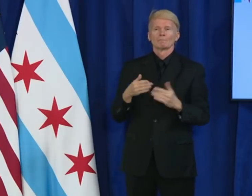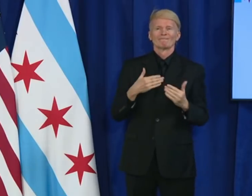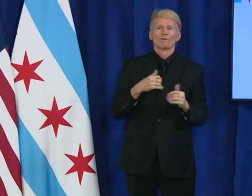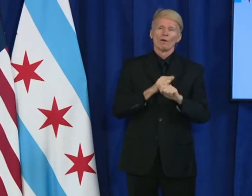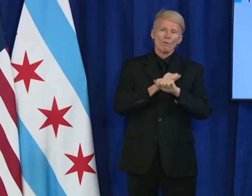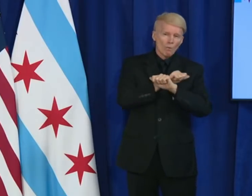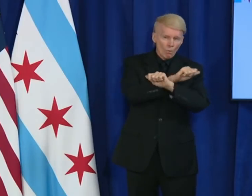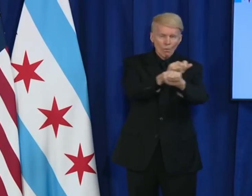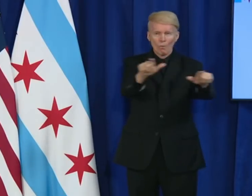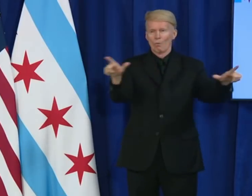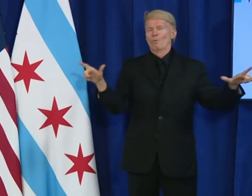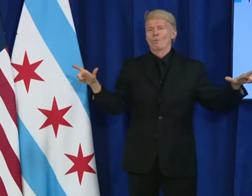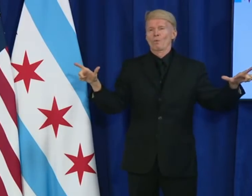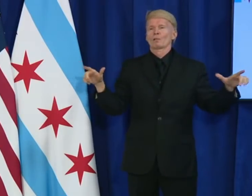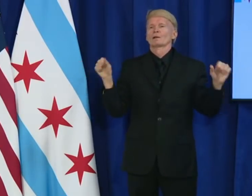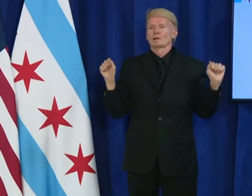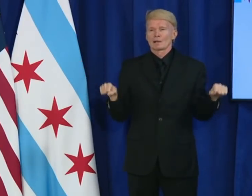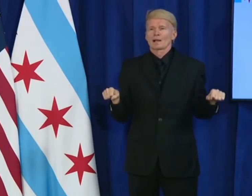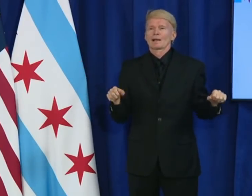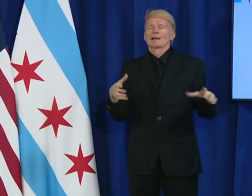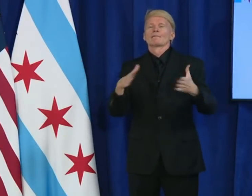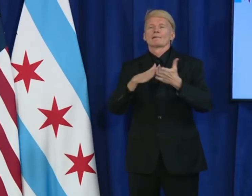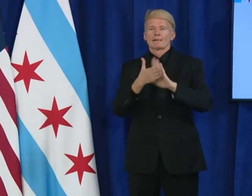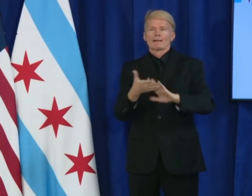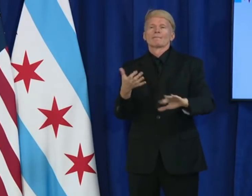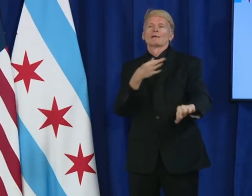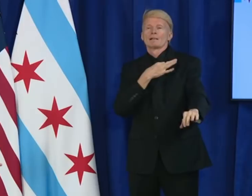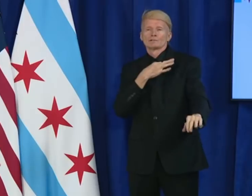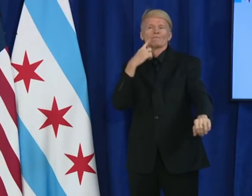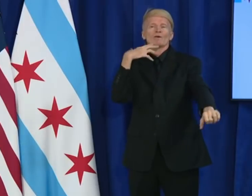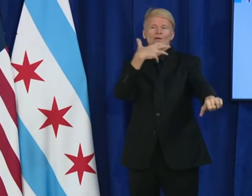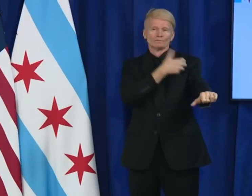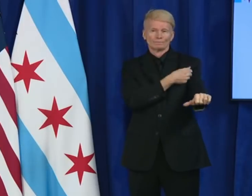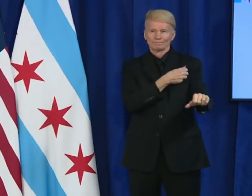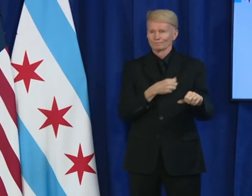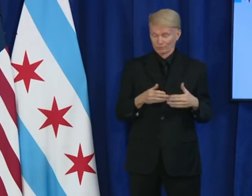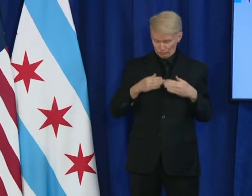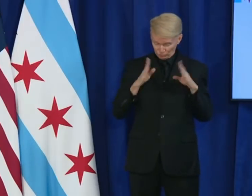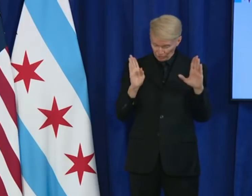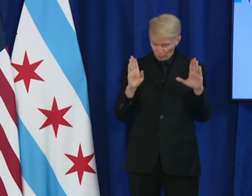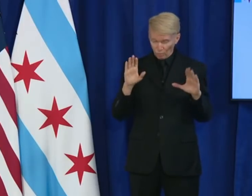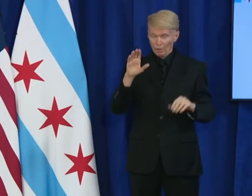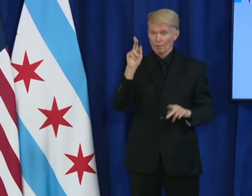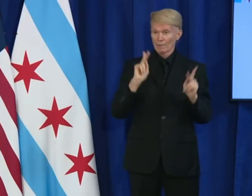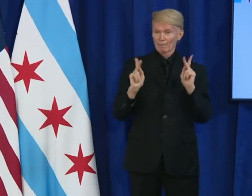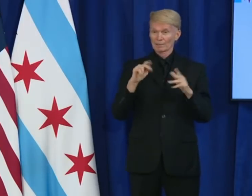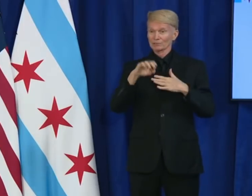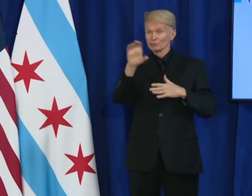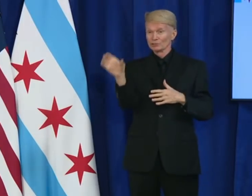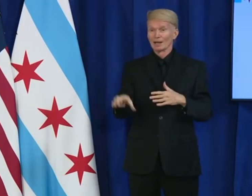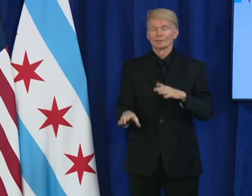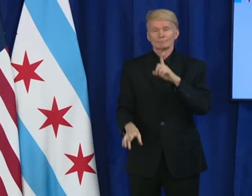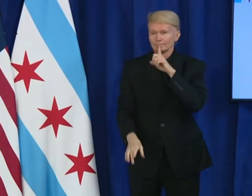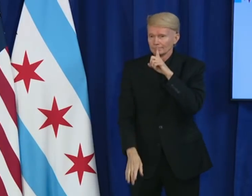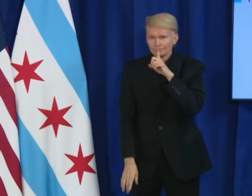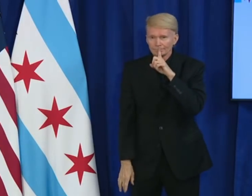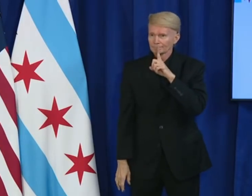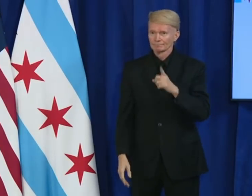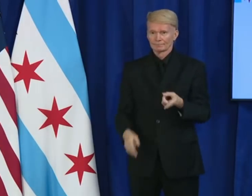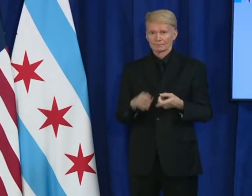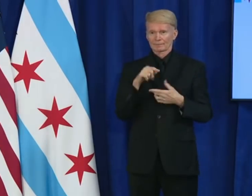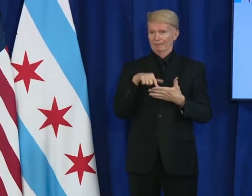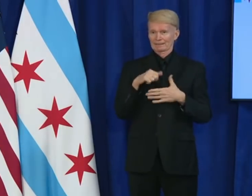available. It's not going to be available for the general Chicagoan, certainly this